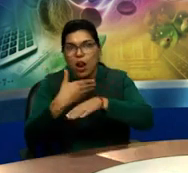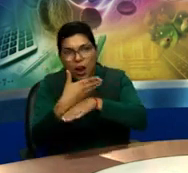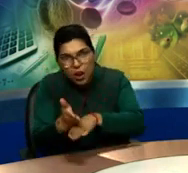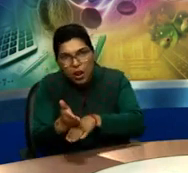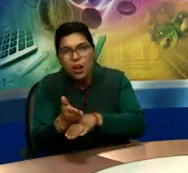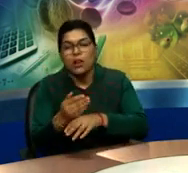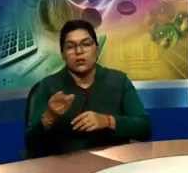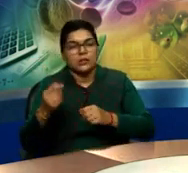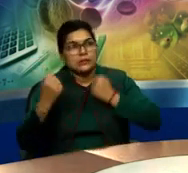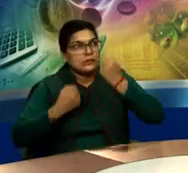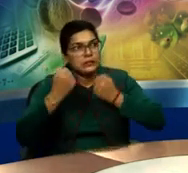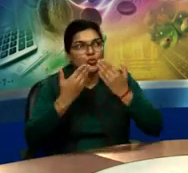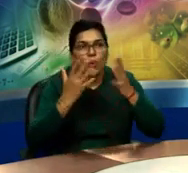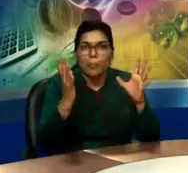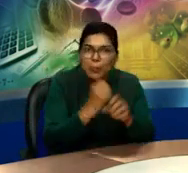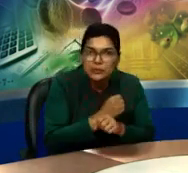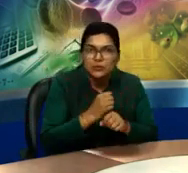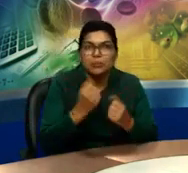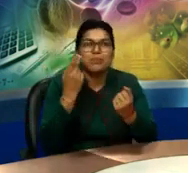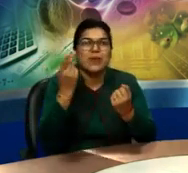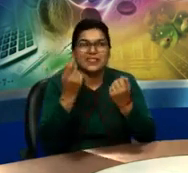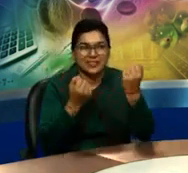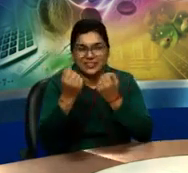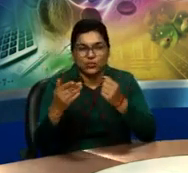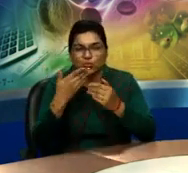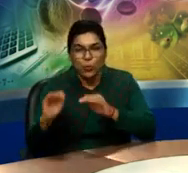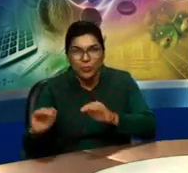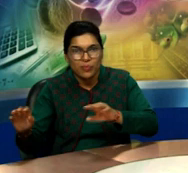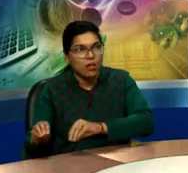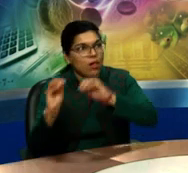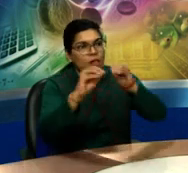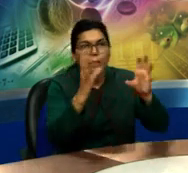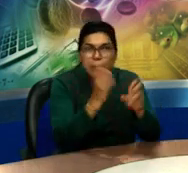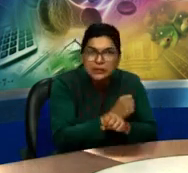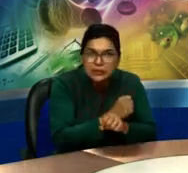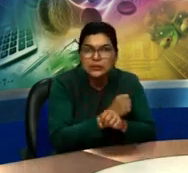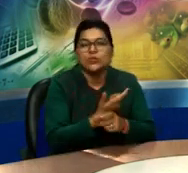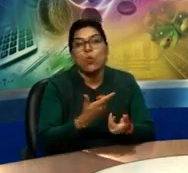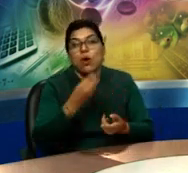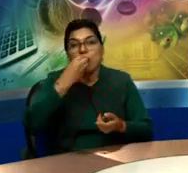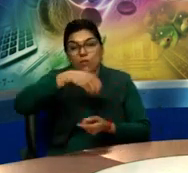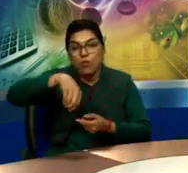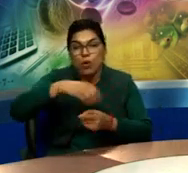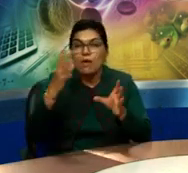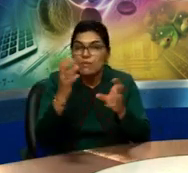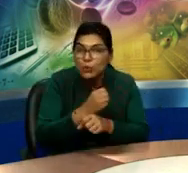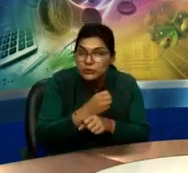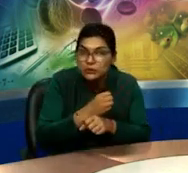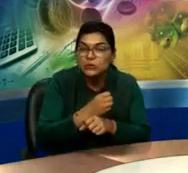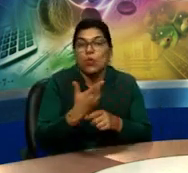irregular, or we say that it is not done on time. We may miss something For example, the children who are to